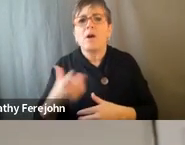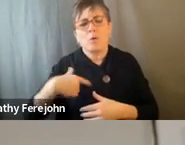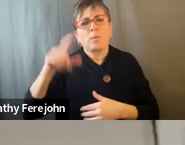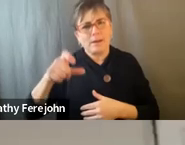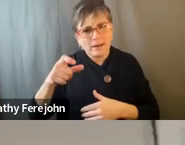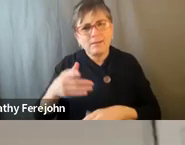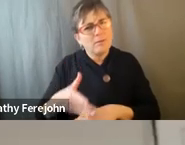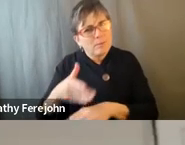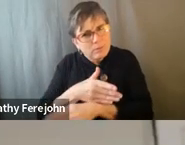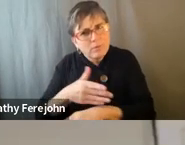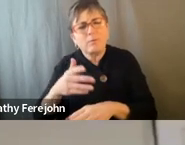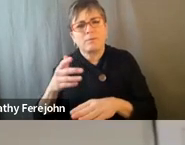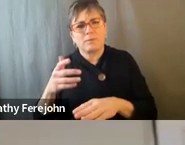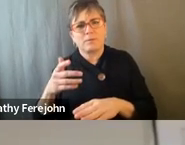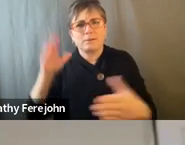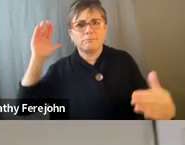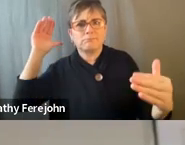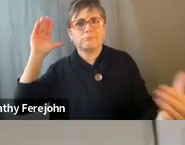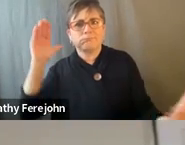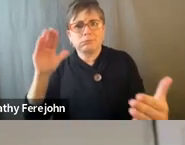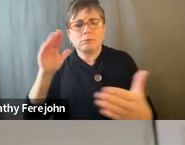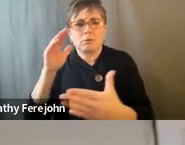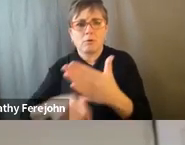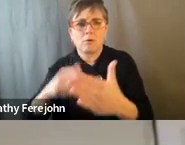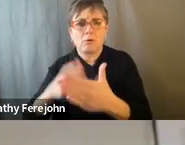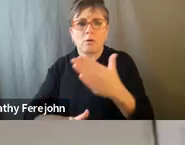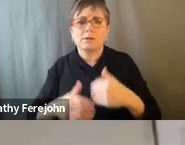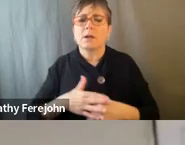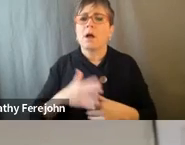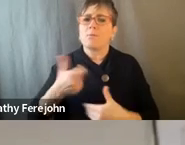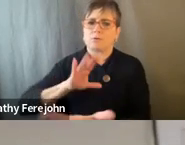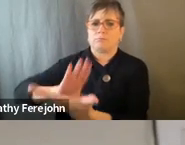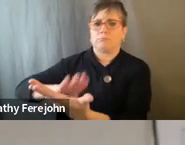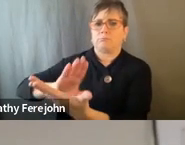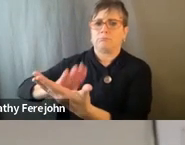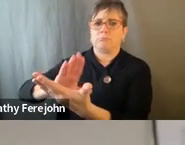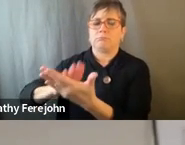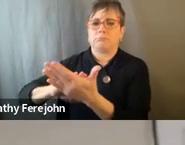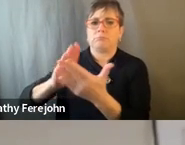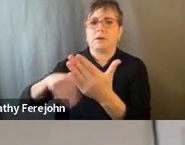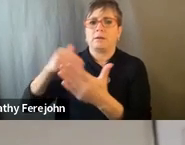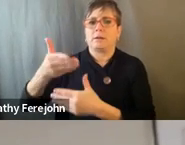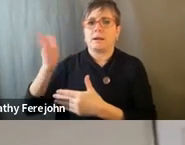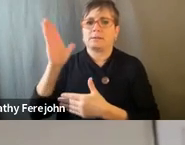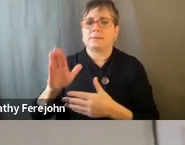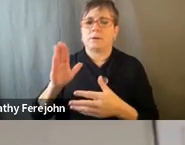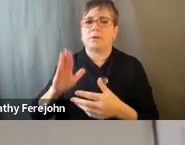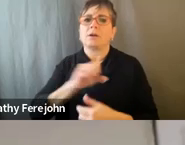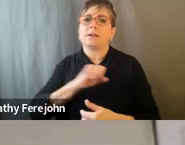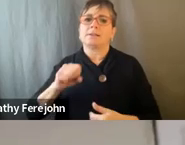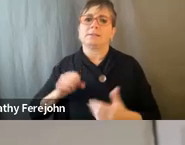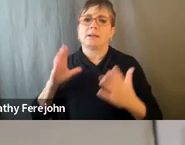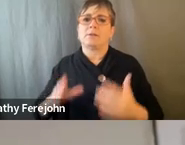want to commend my colleague and next speaker, Senator Singleton, for his recent legislation